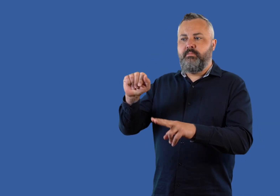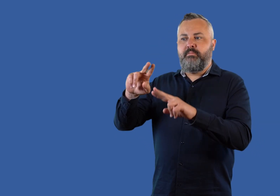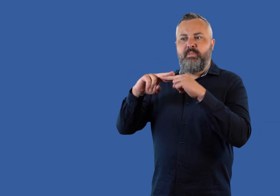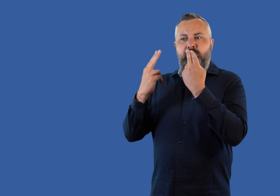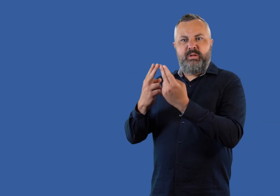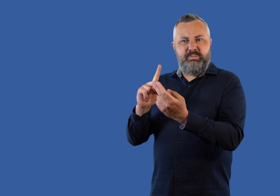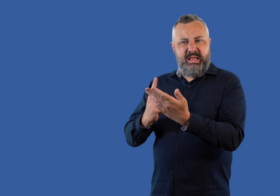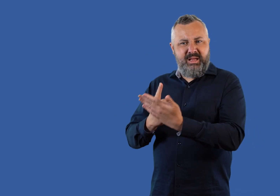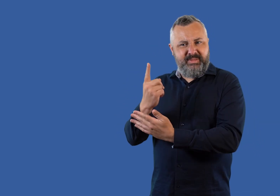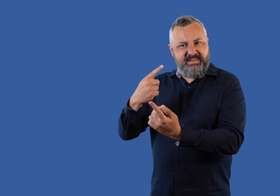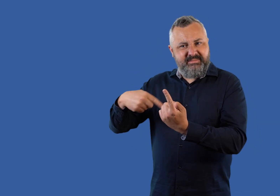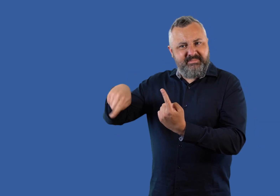died?